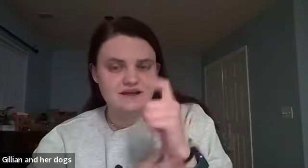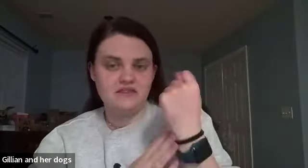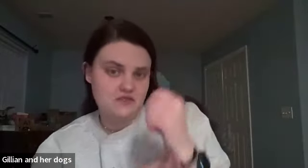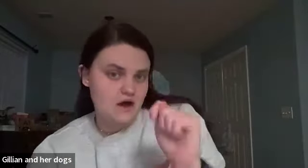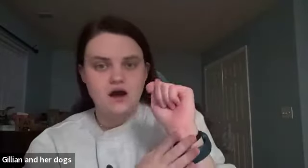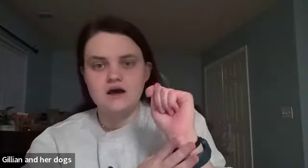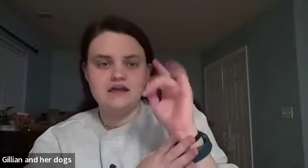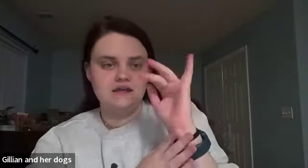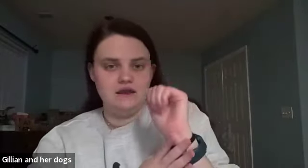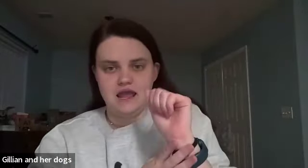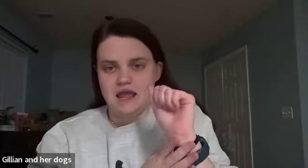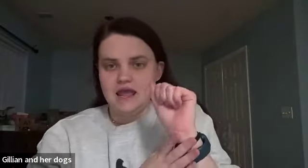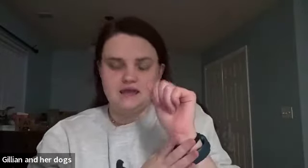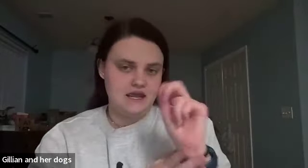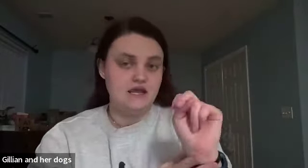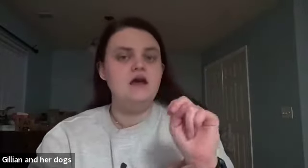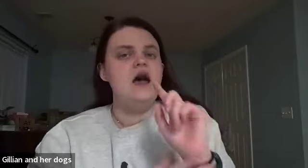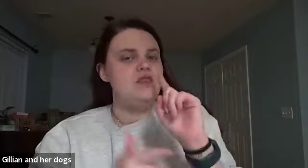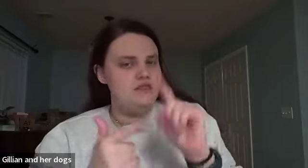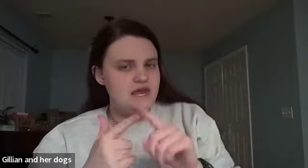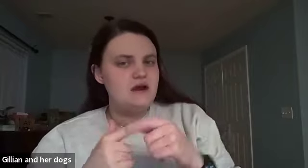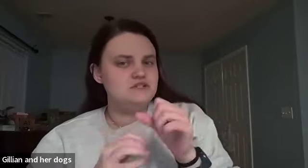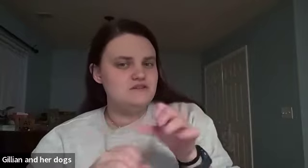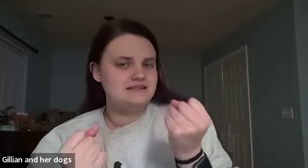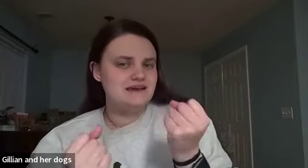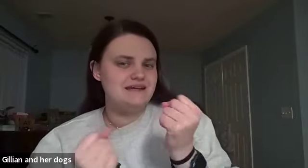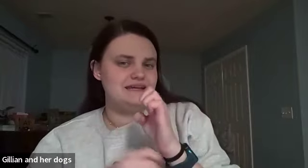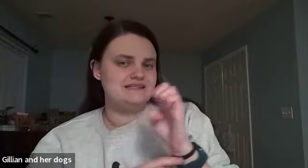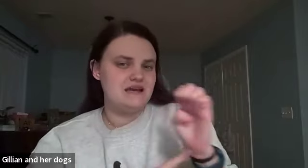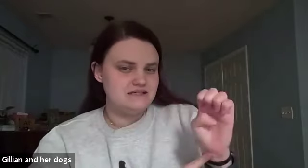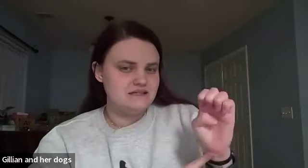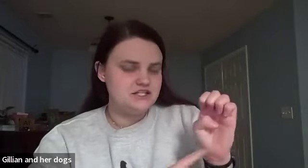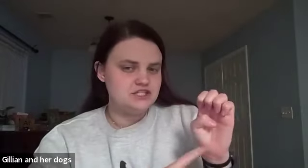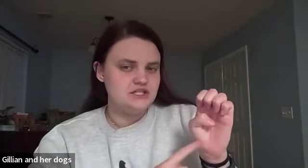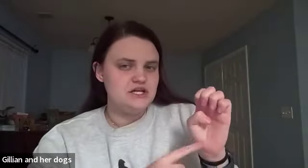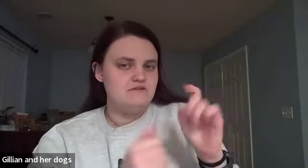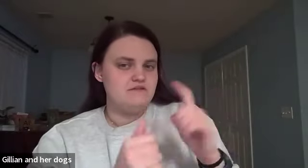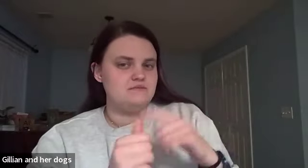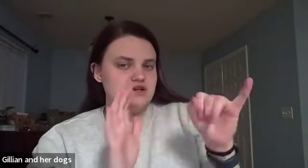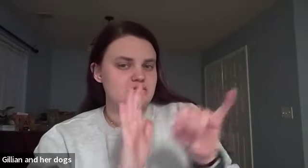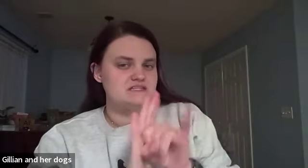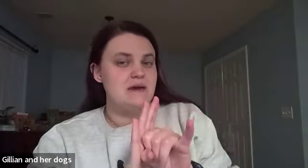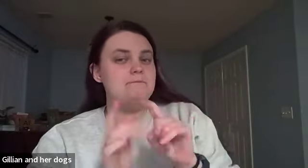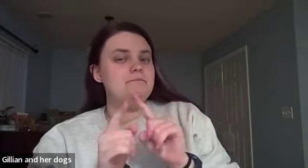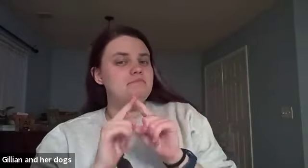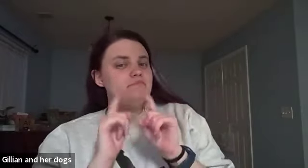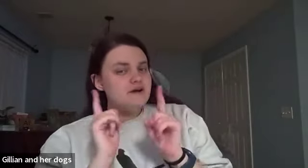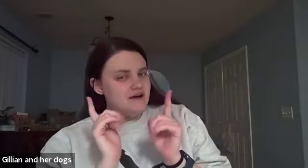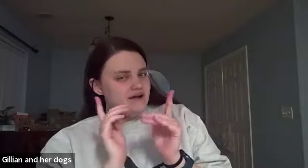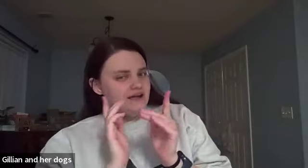like the and a and, then I would do that signing exact English for them to notice that.